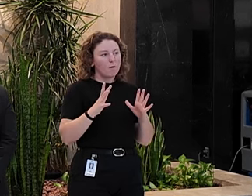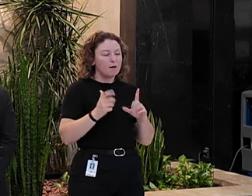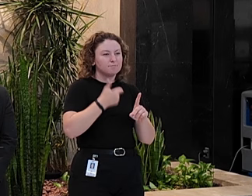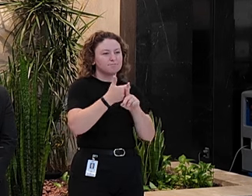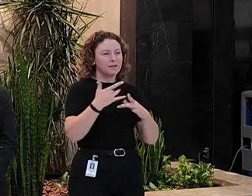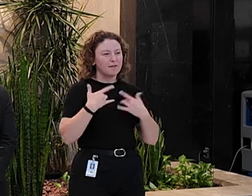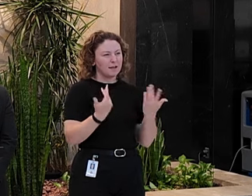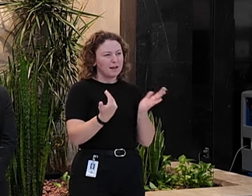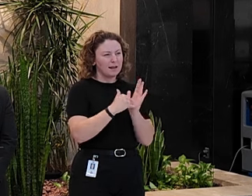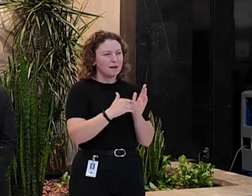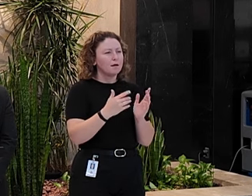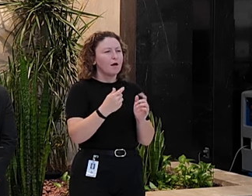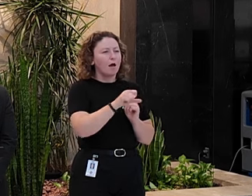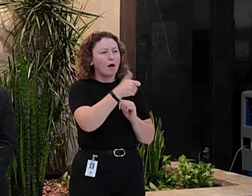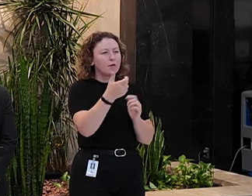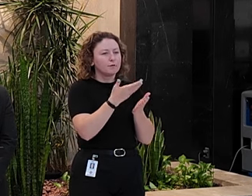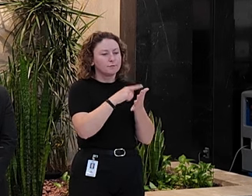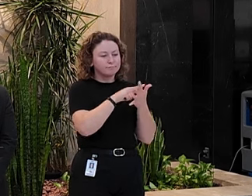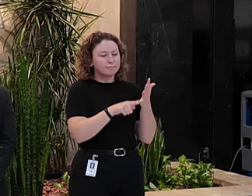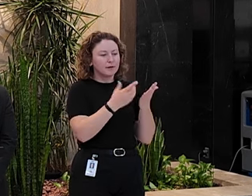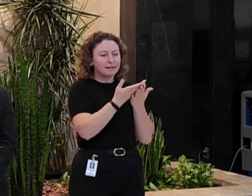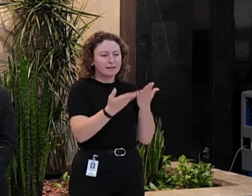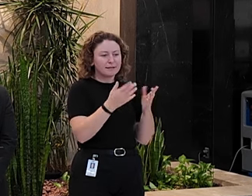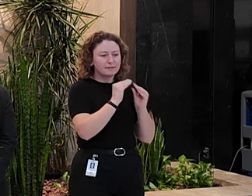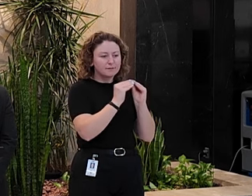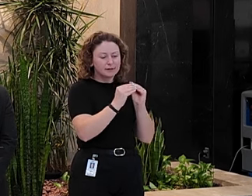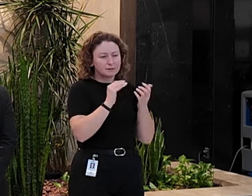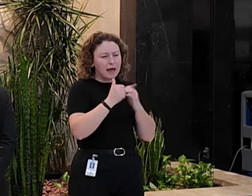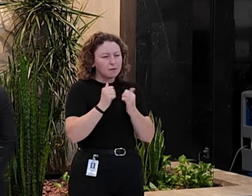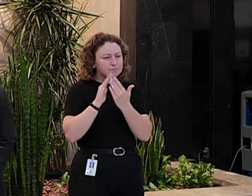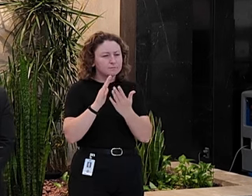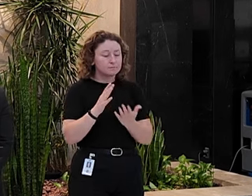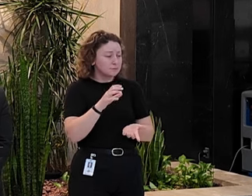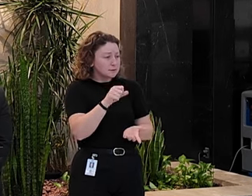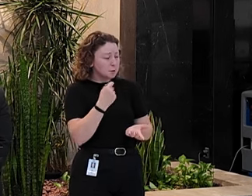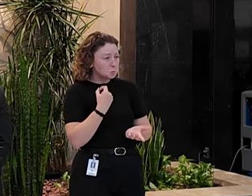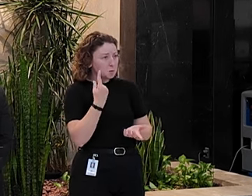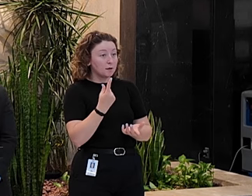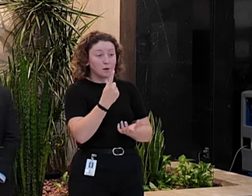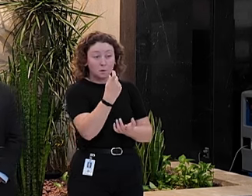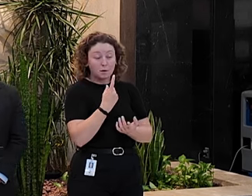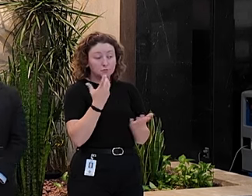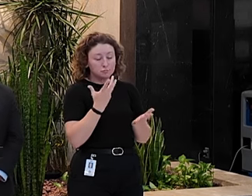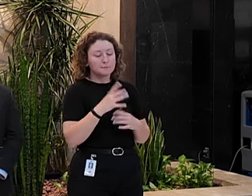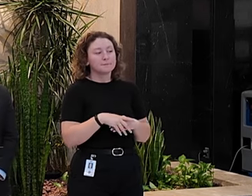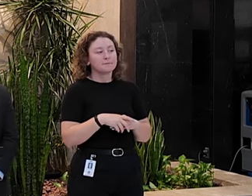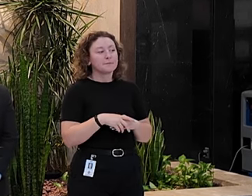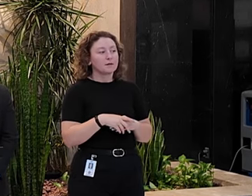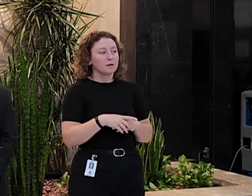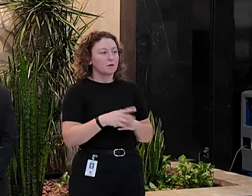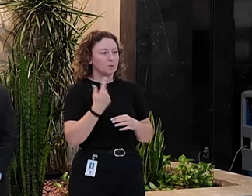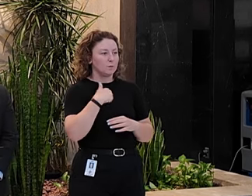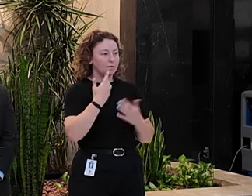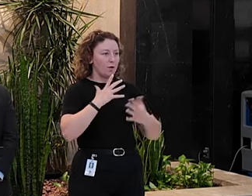what I'm saying? Like, what other things need to be fixed, and how are you addressing that? Yeah, no, most certainly. The question asked was, knowing that we've